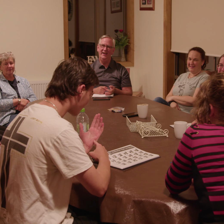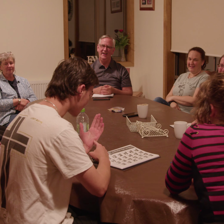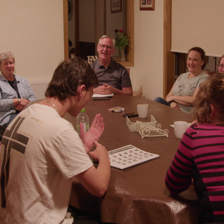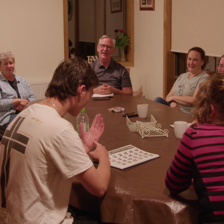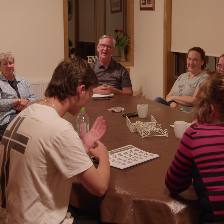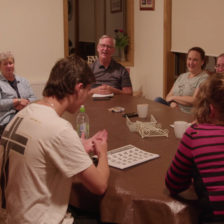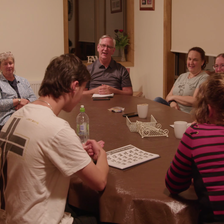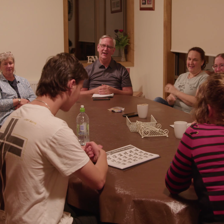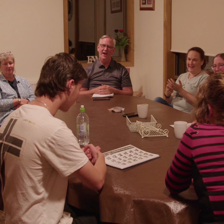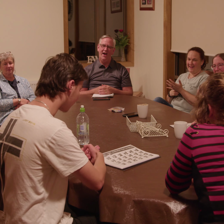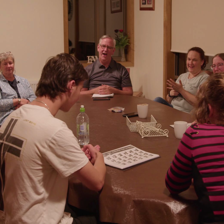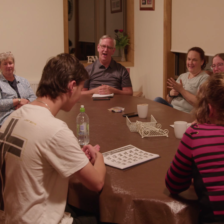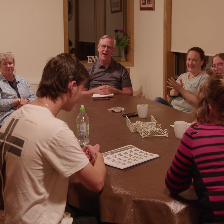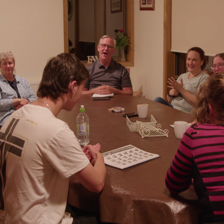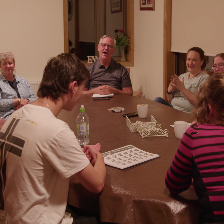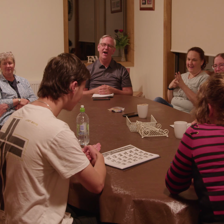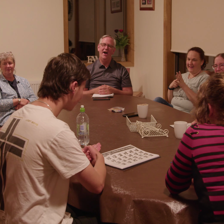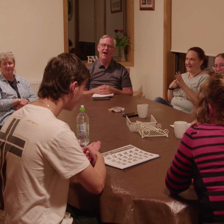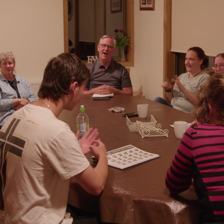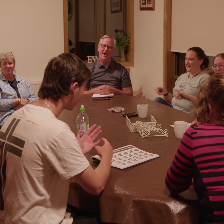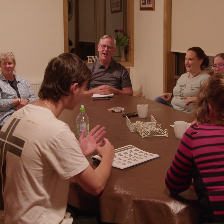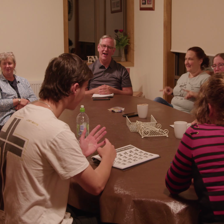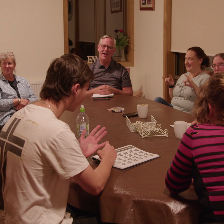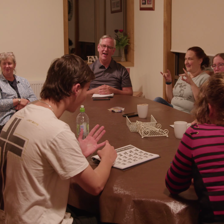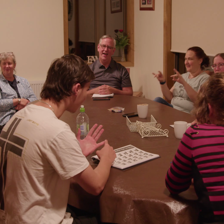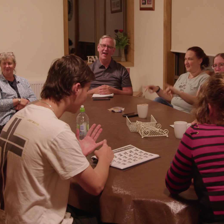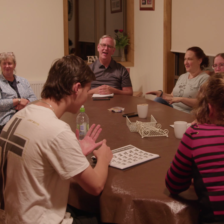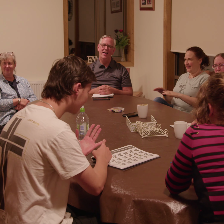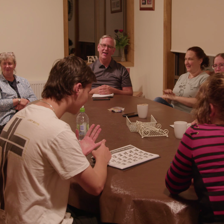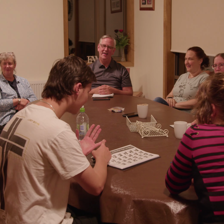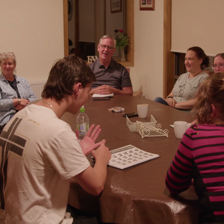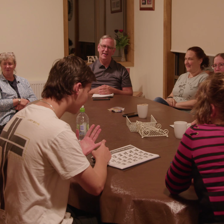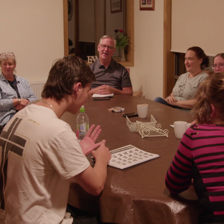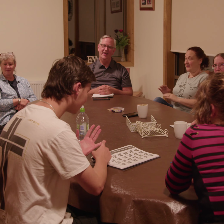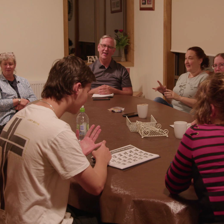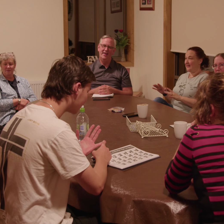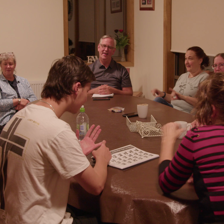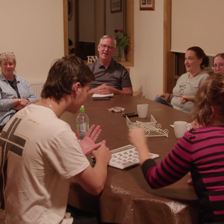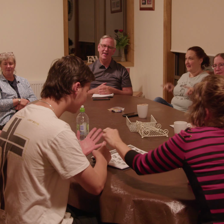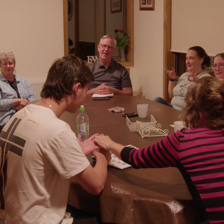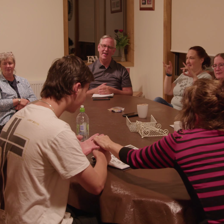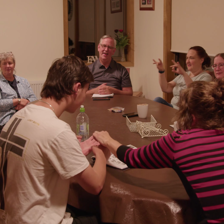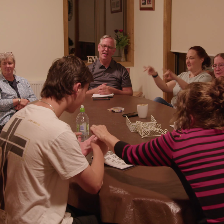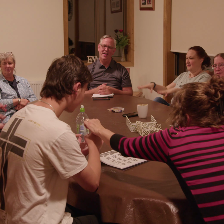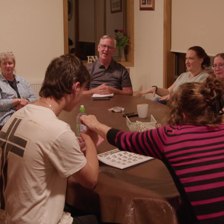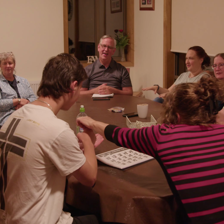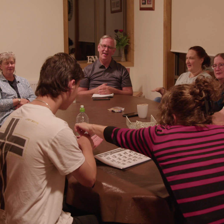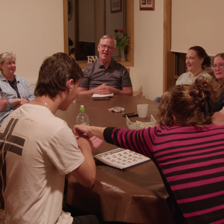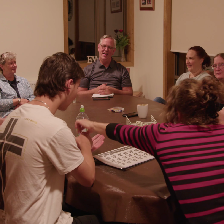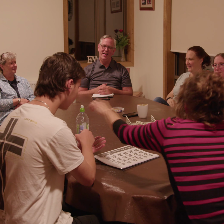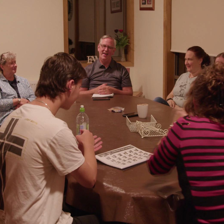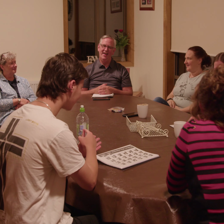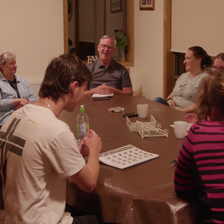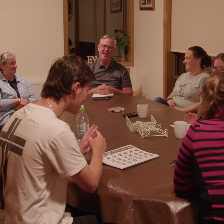all? Sorry, you did sign. Okay. I don't know, I can't remember. A's, A's, Oh, A's, it's A. Oh, same